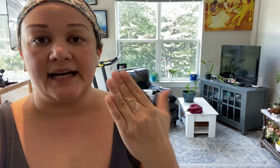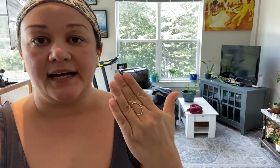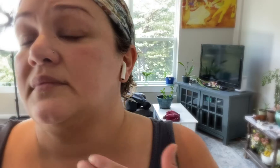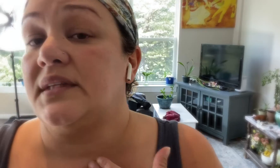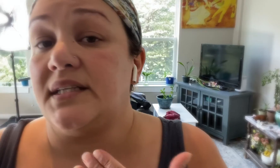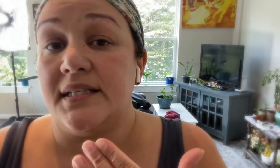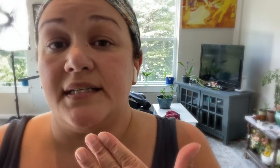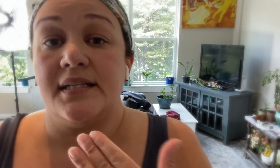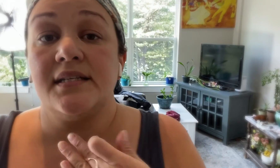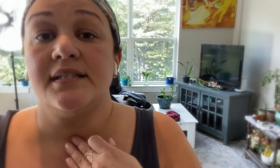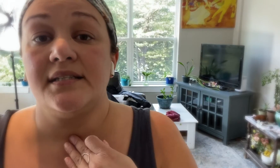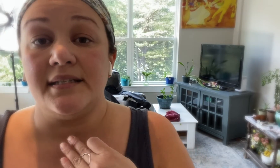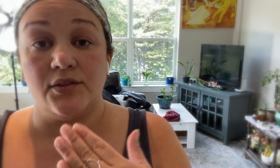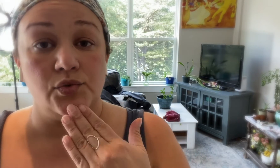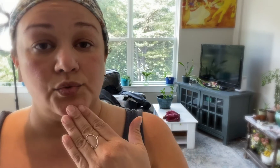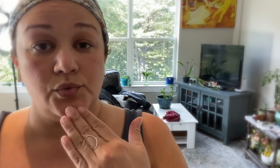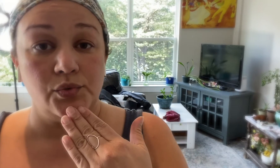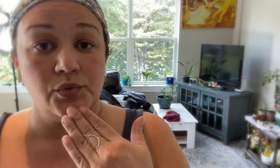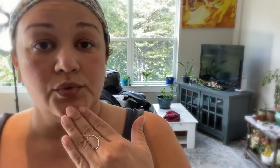pimienta. Y si tú